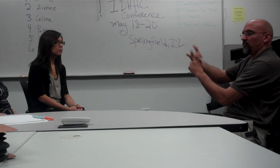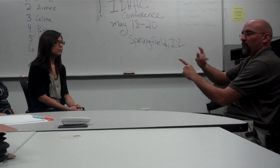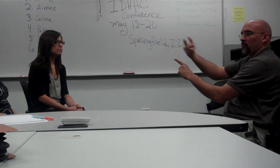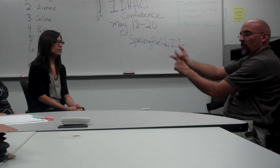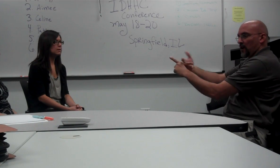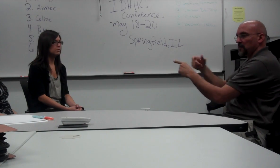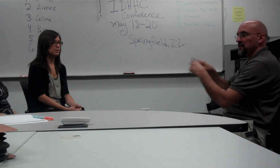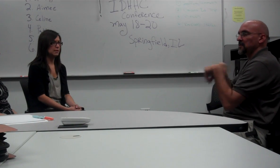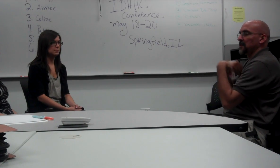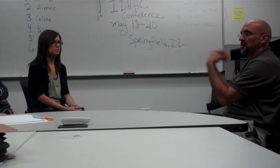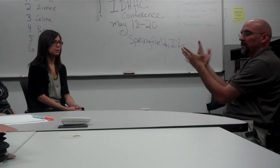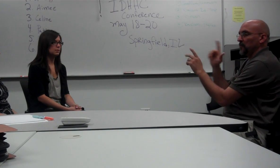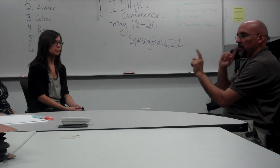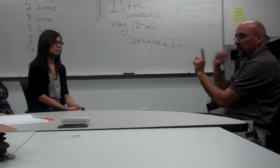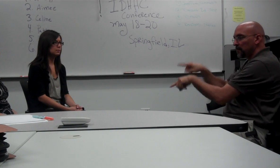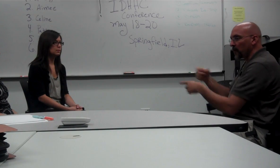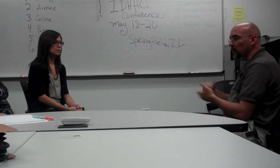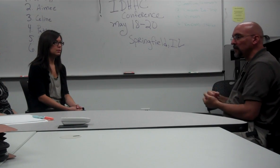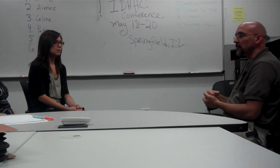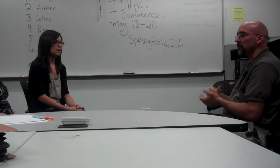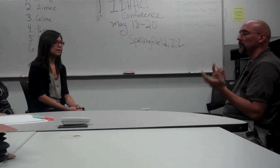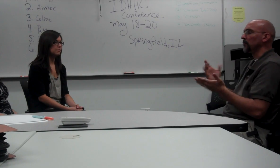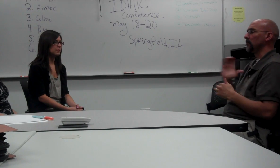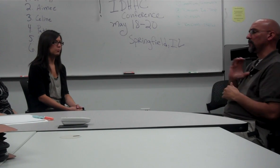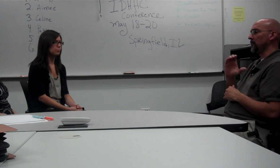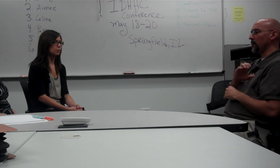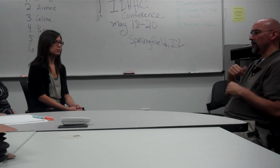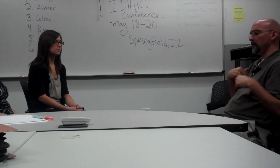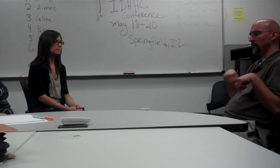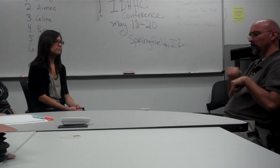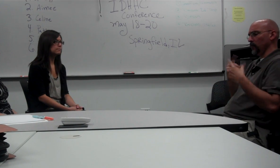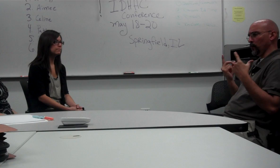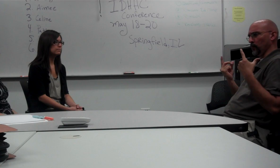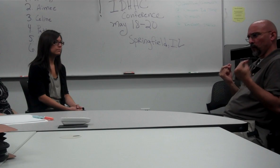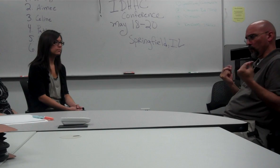We meet about 3 times a month, and I give them my reports.